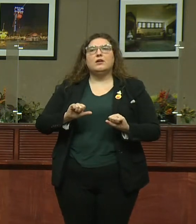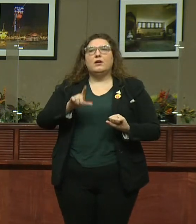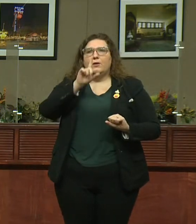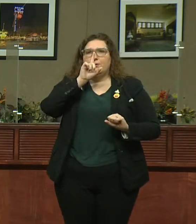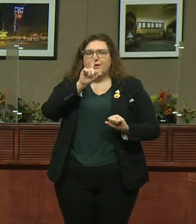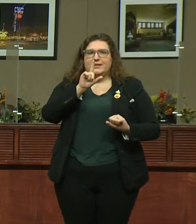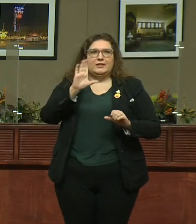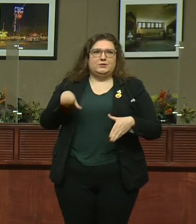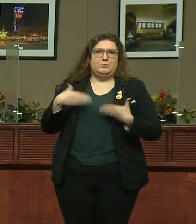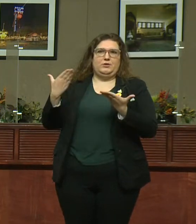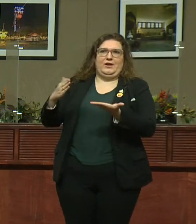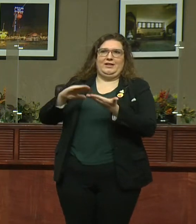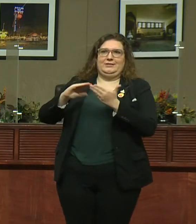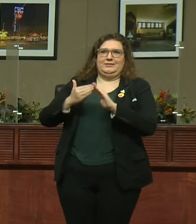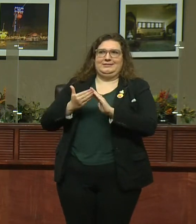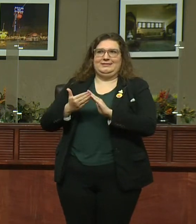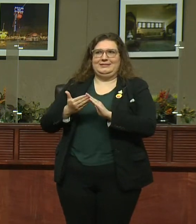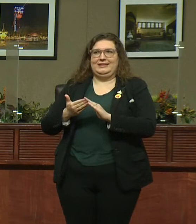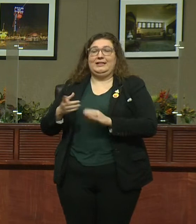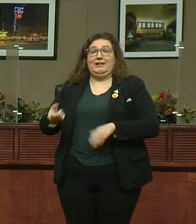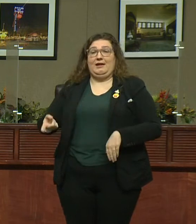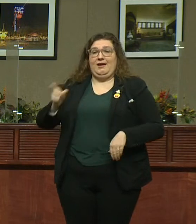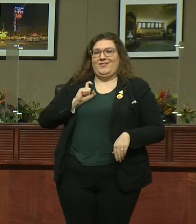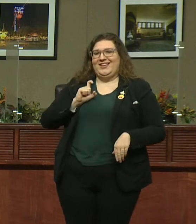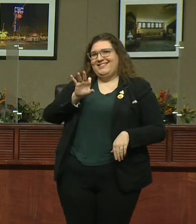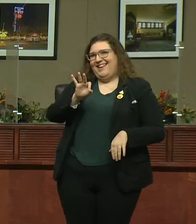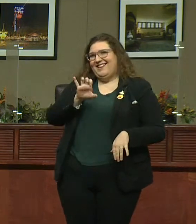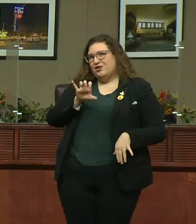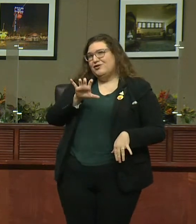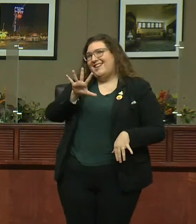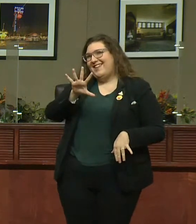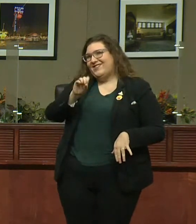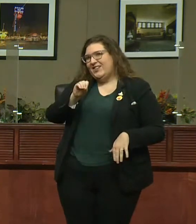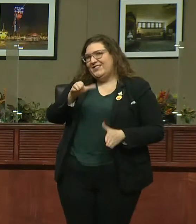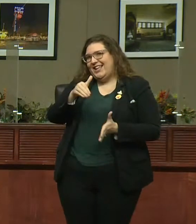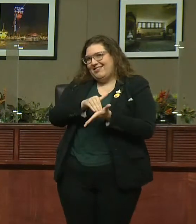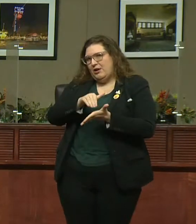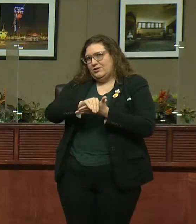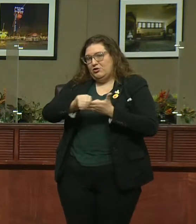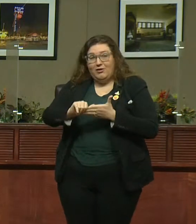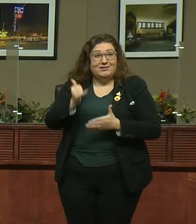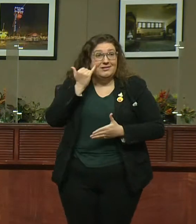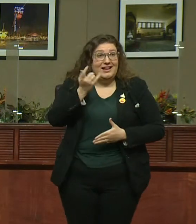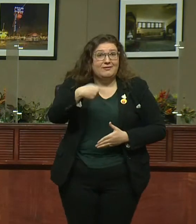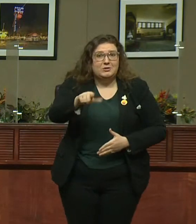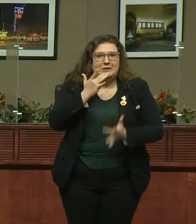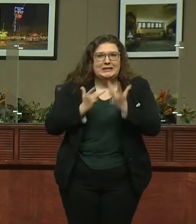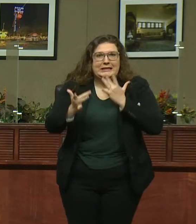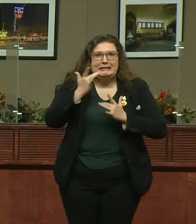the city an additional $950,000. Residents interested should visit